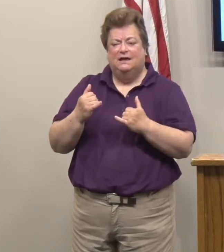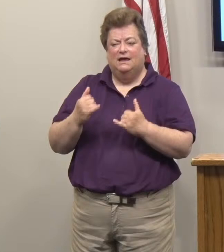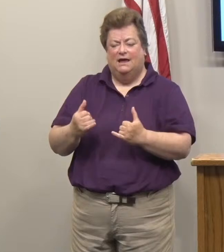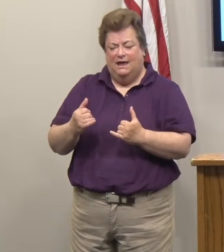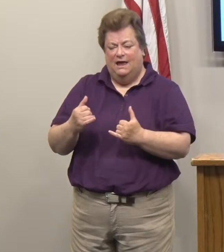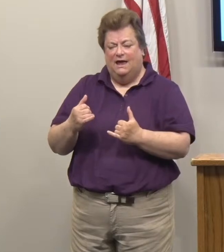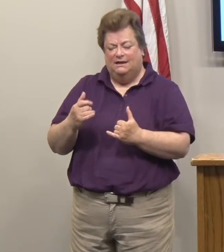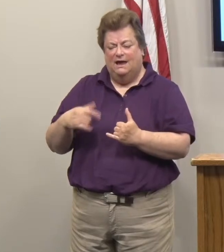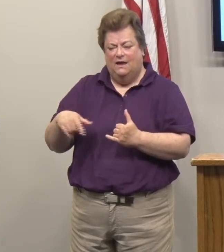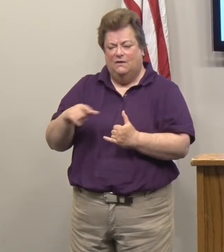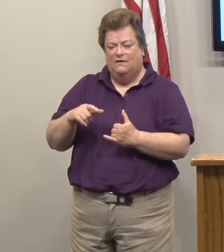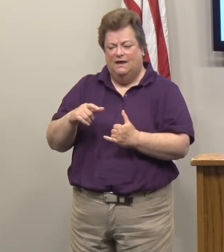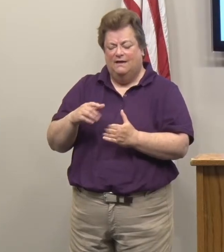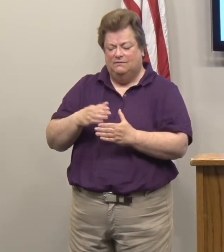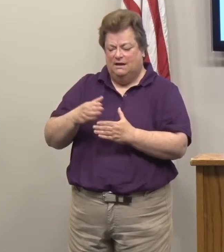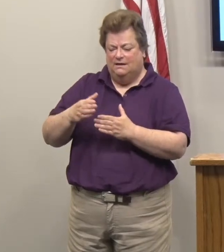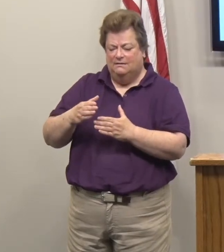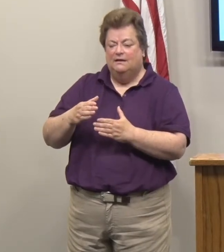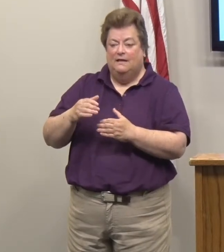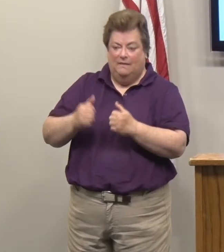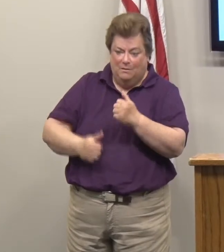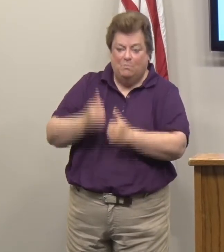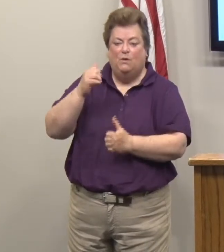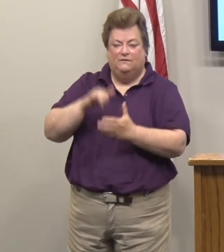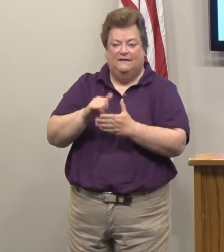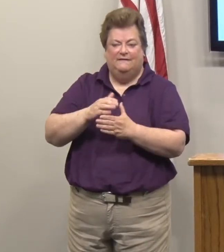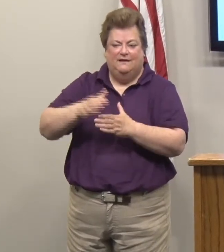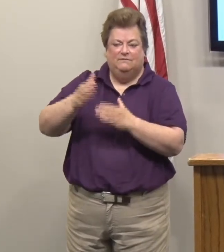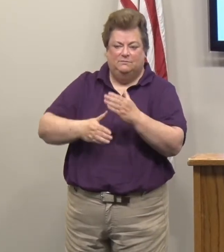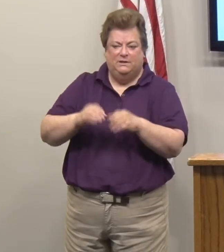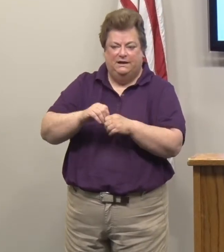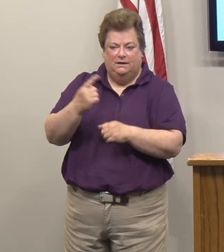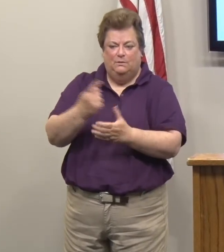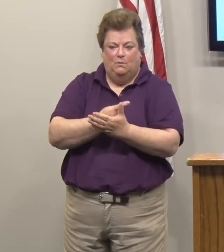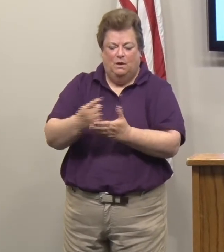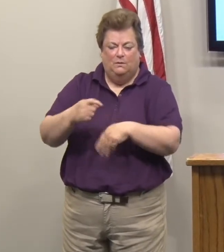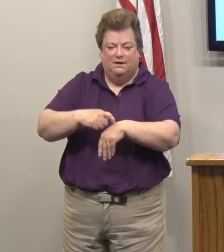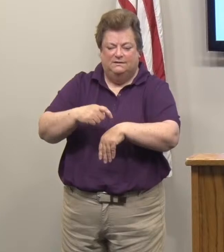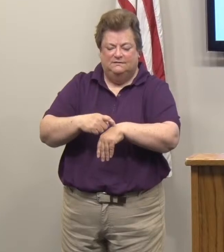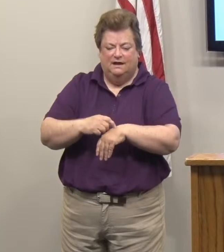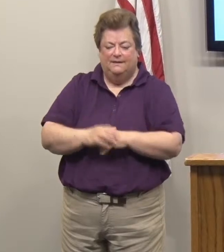May 24th through Saturday, May 30th, Test Nebraska completed